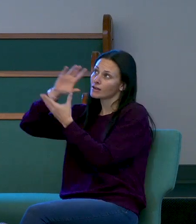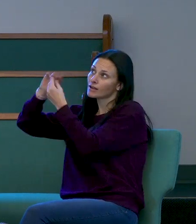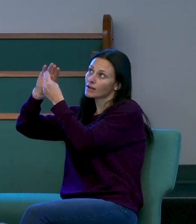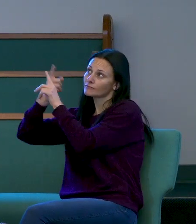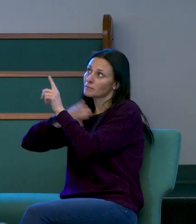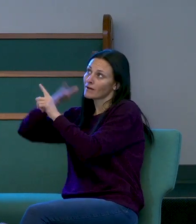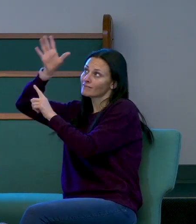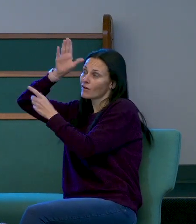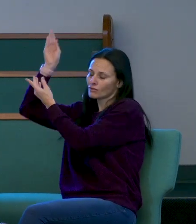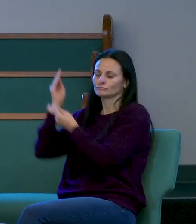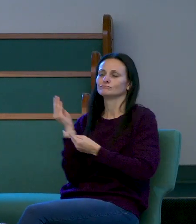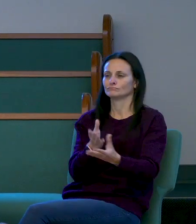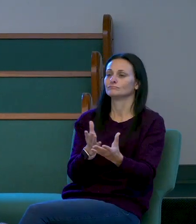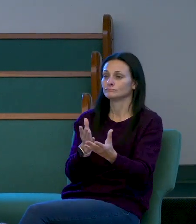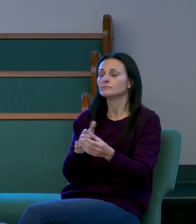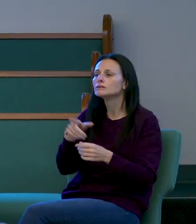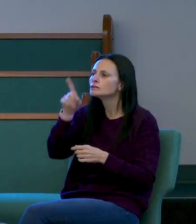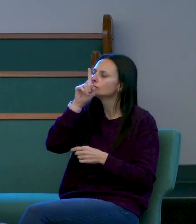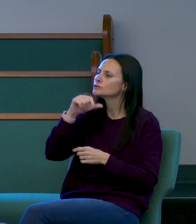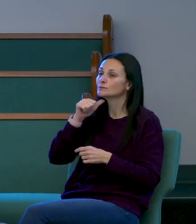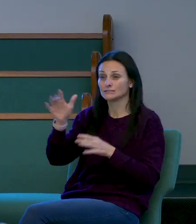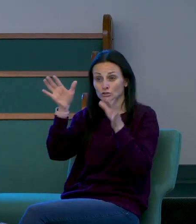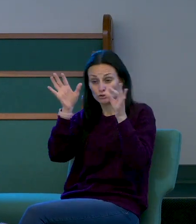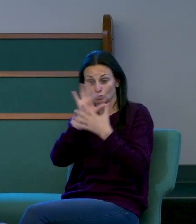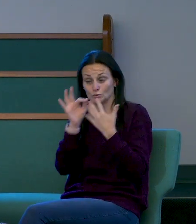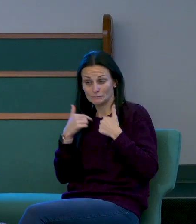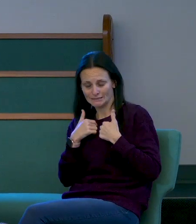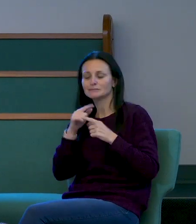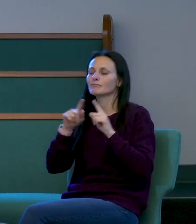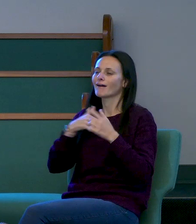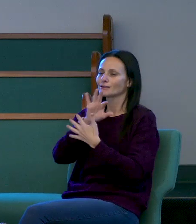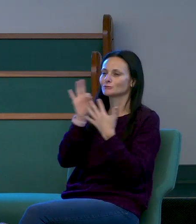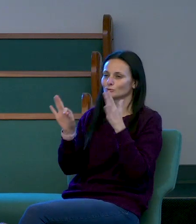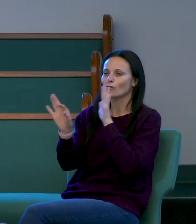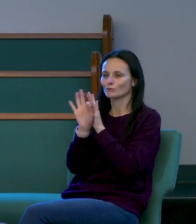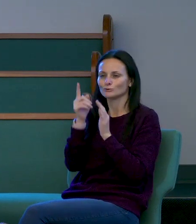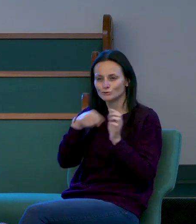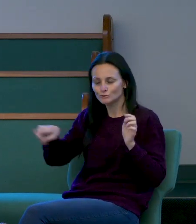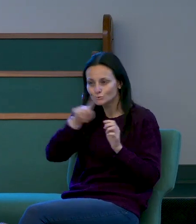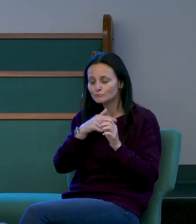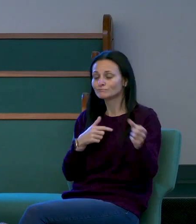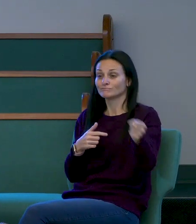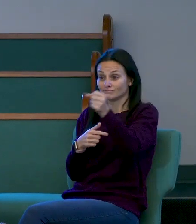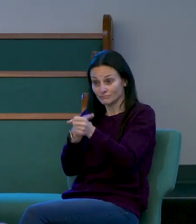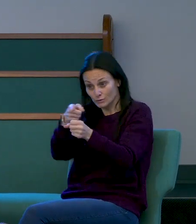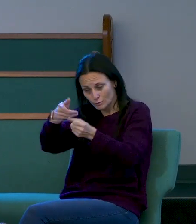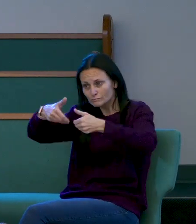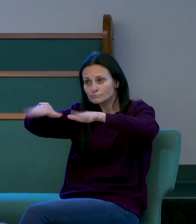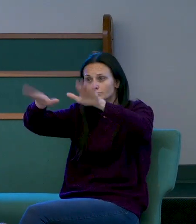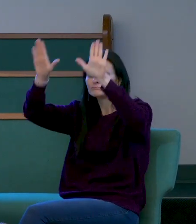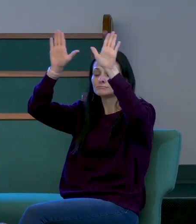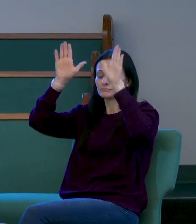Father. You did not choose me, but I chose you. And I appointed you to go and bear